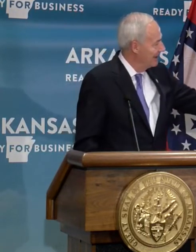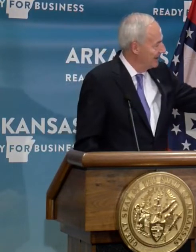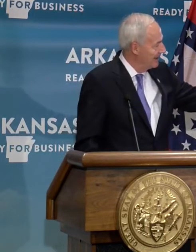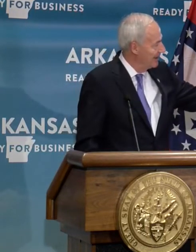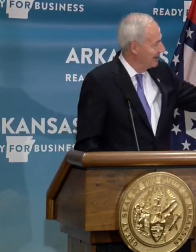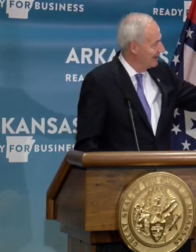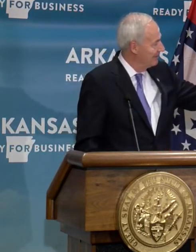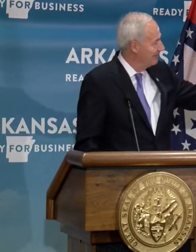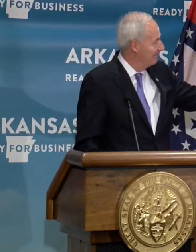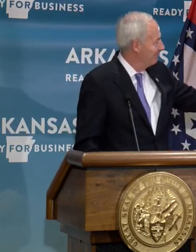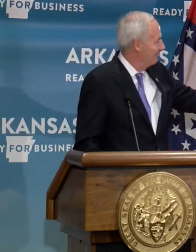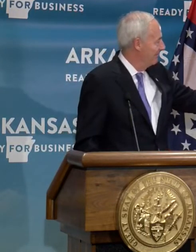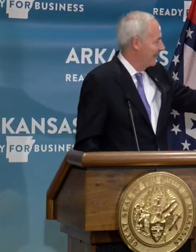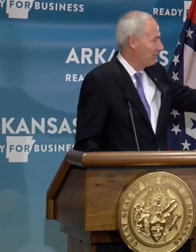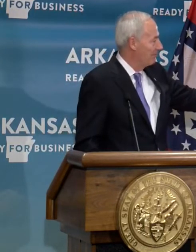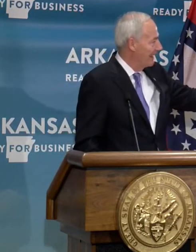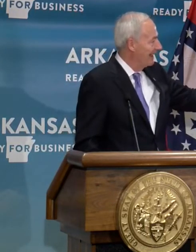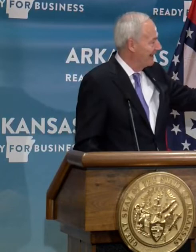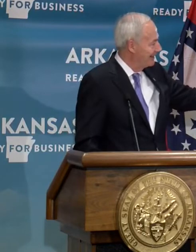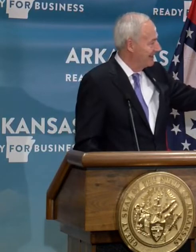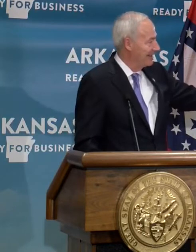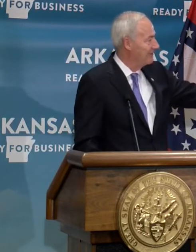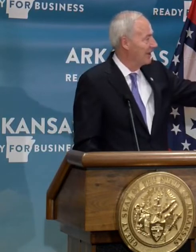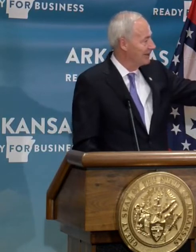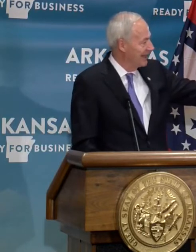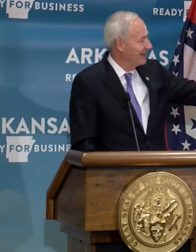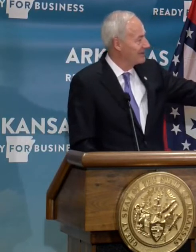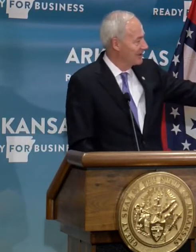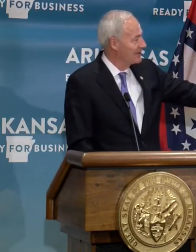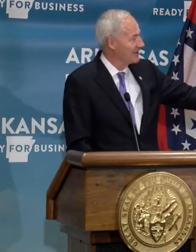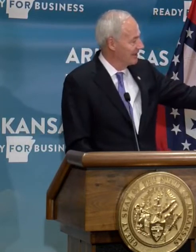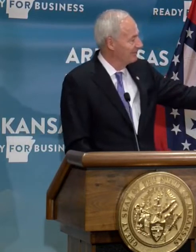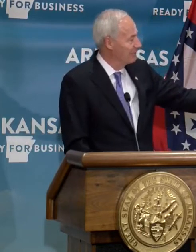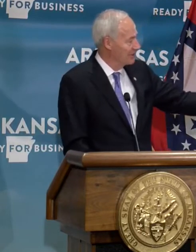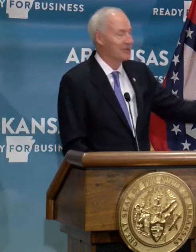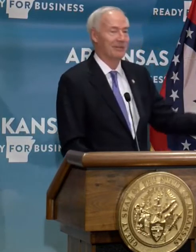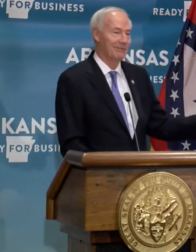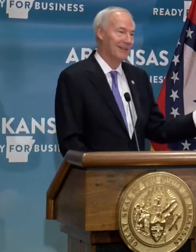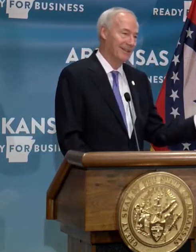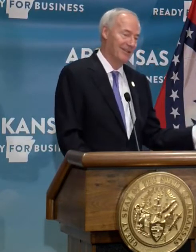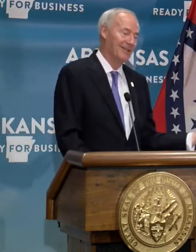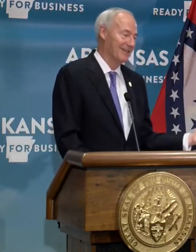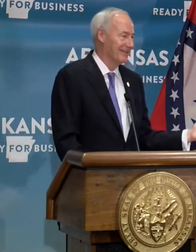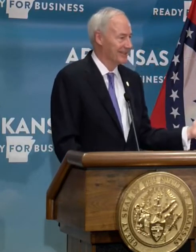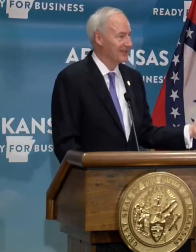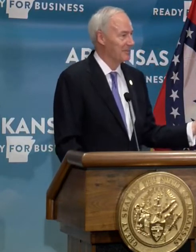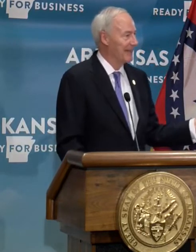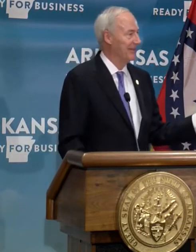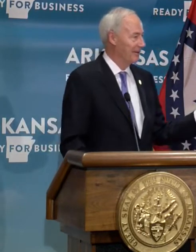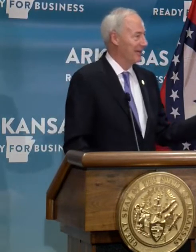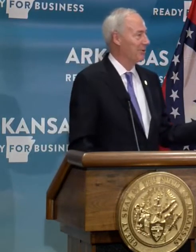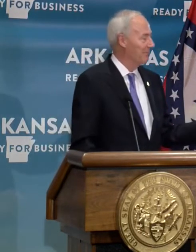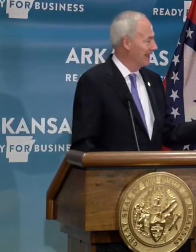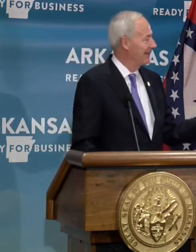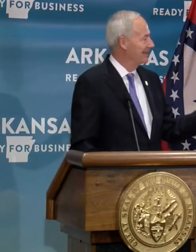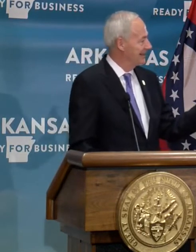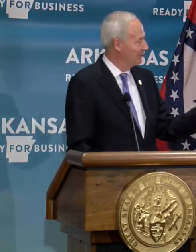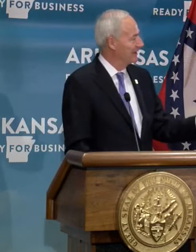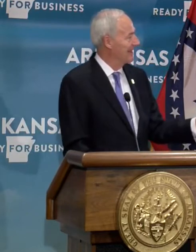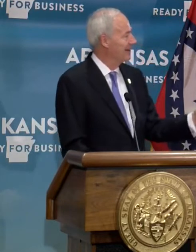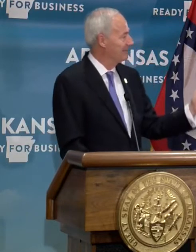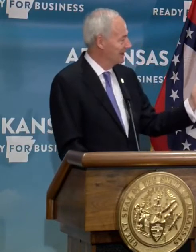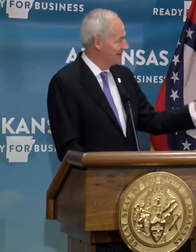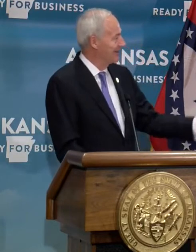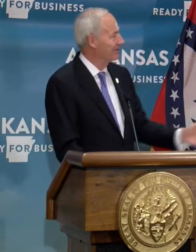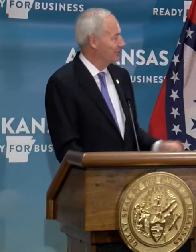County, they weren't bad, and they've gone down since then, which is, sounds bad, they weren't bad and they